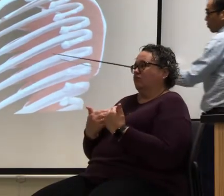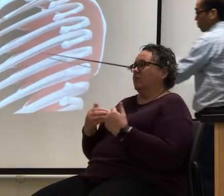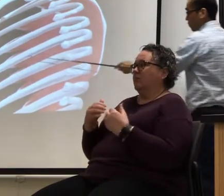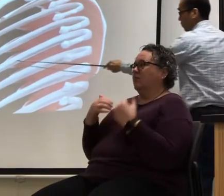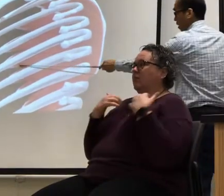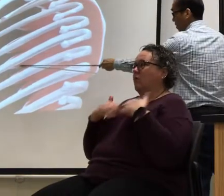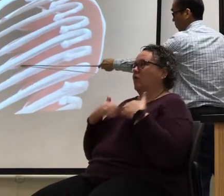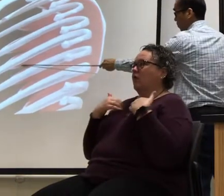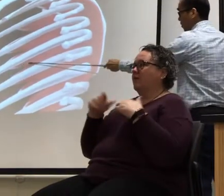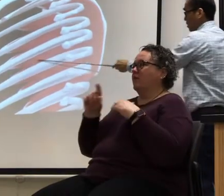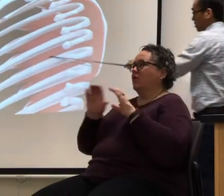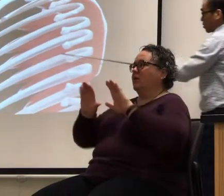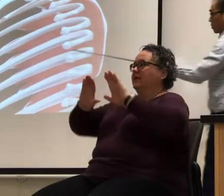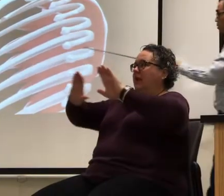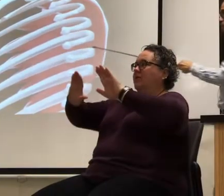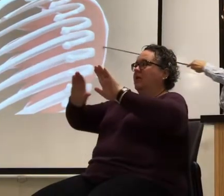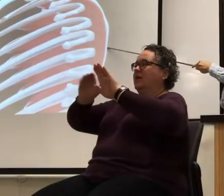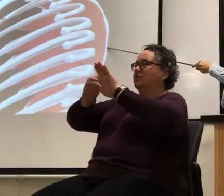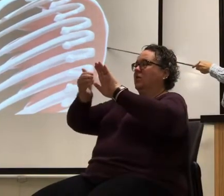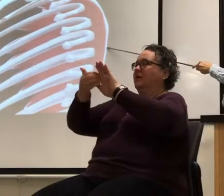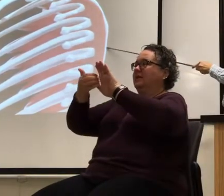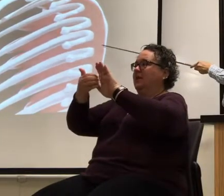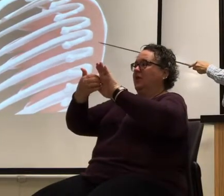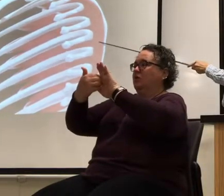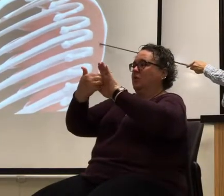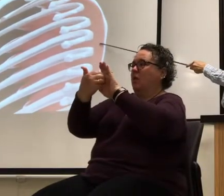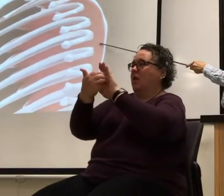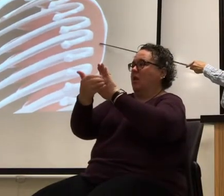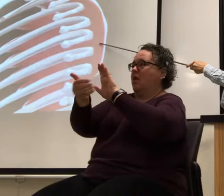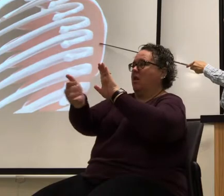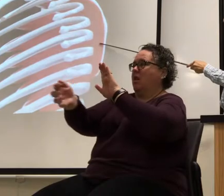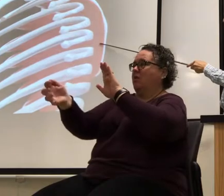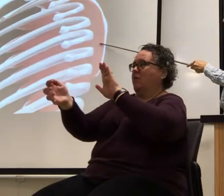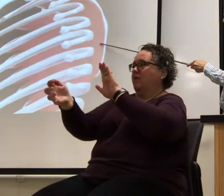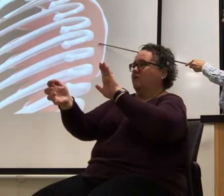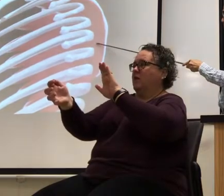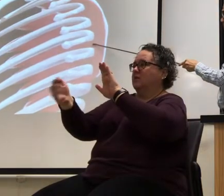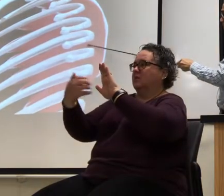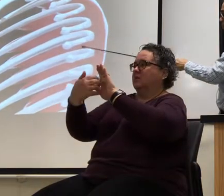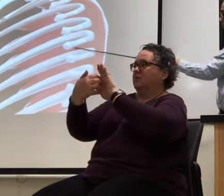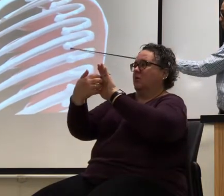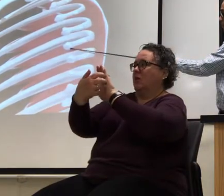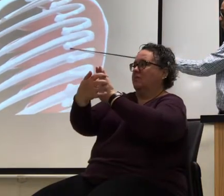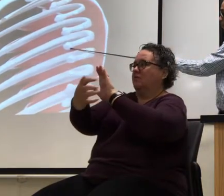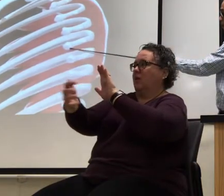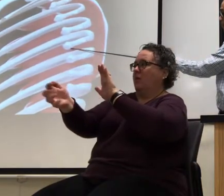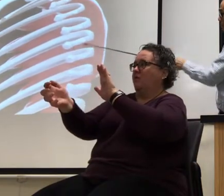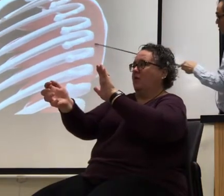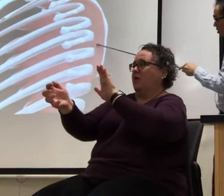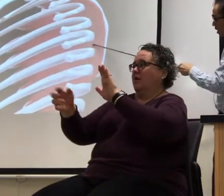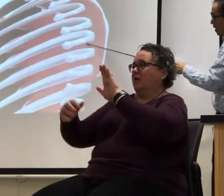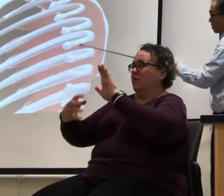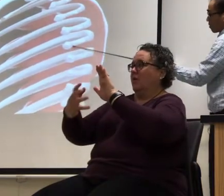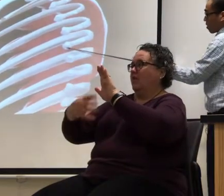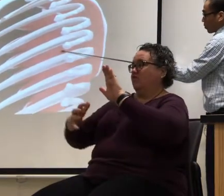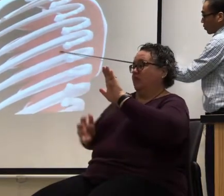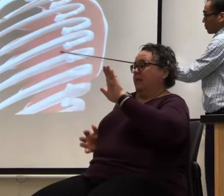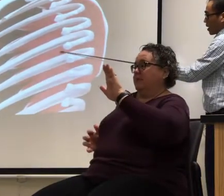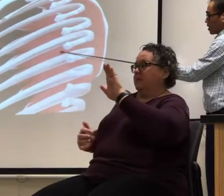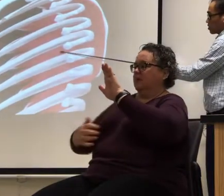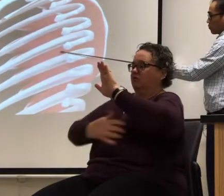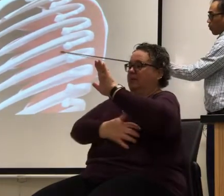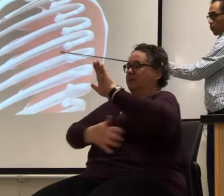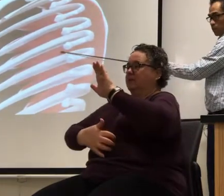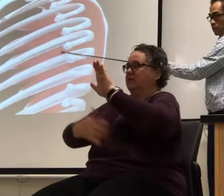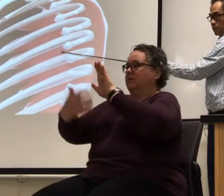this is more in front. This is going posterior. So when these contract, it's going to pull the scap. It's going to slide it along the